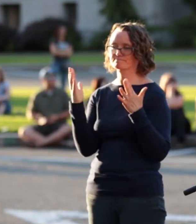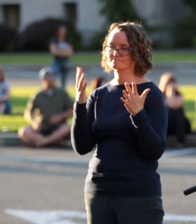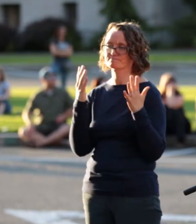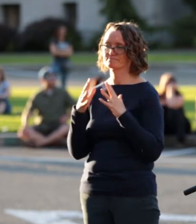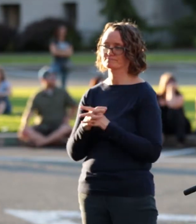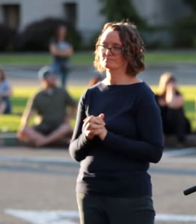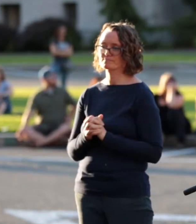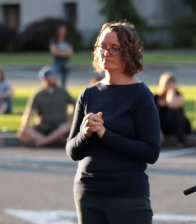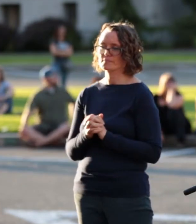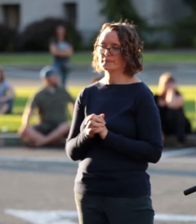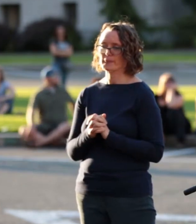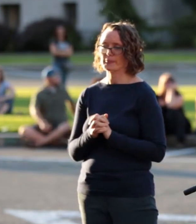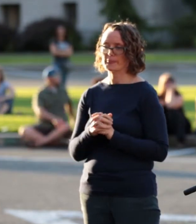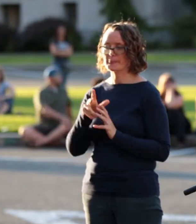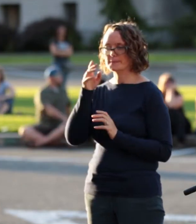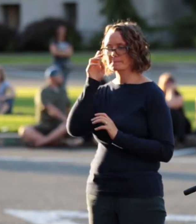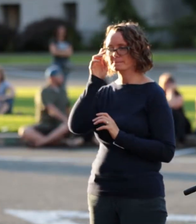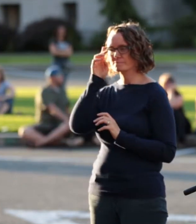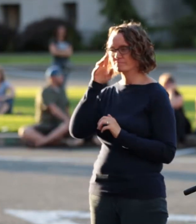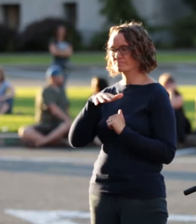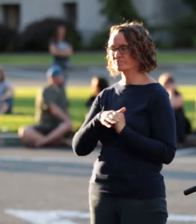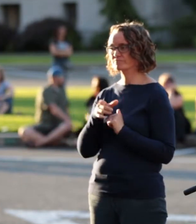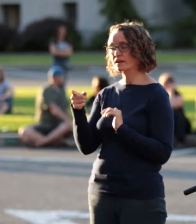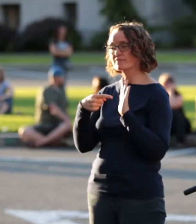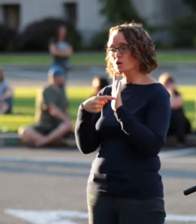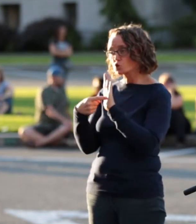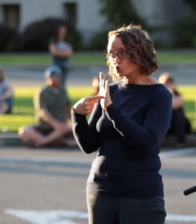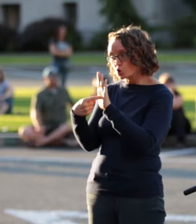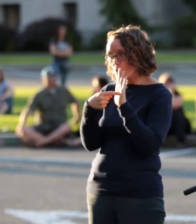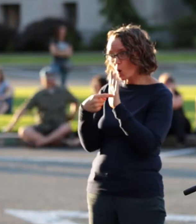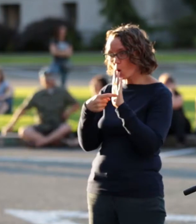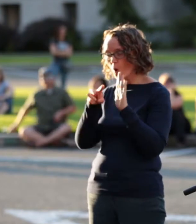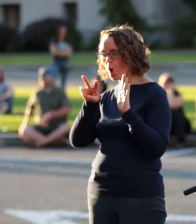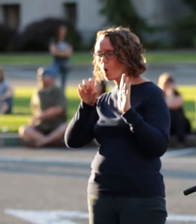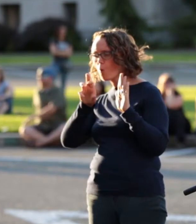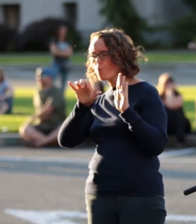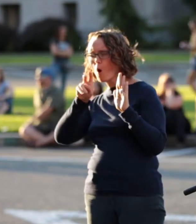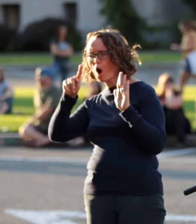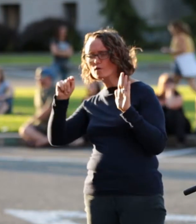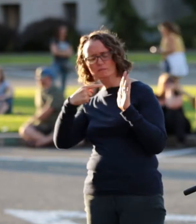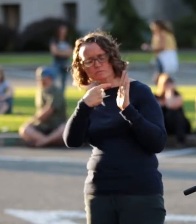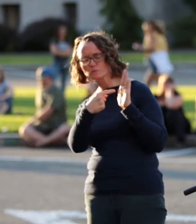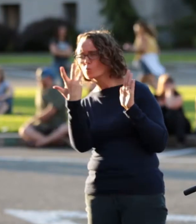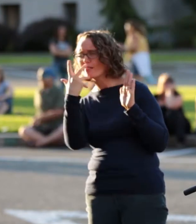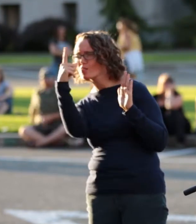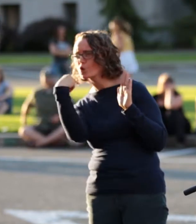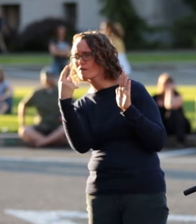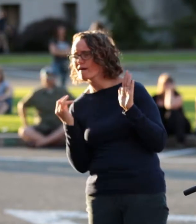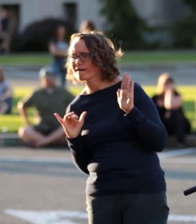They've demonstrated what a legitimate warrant looks like and when you have to open your door to ICE and when it